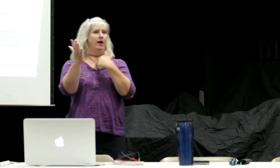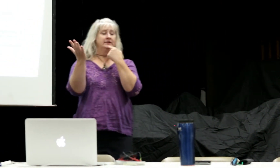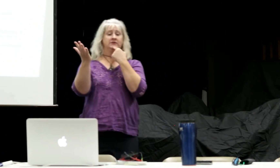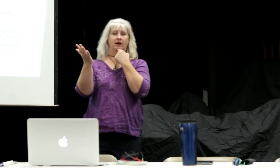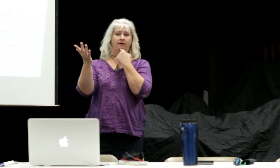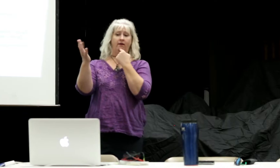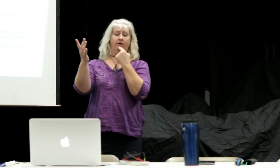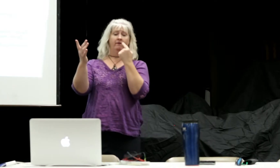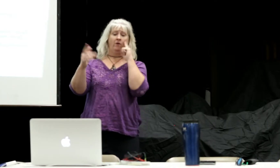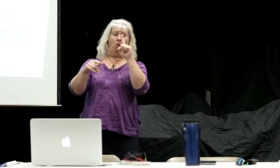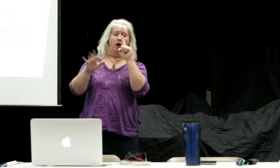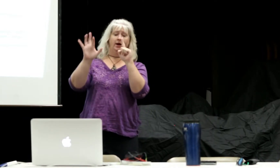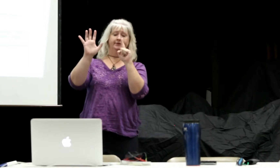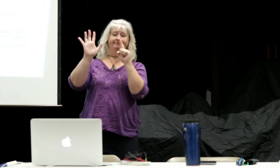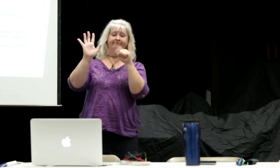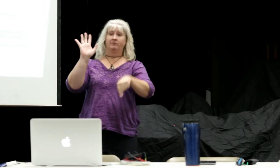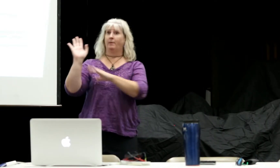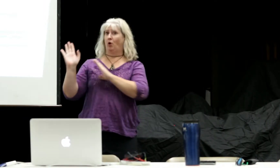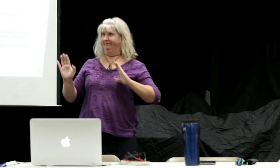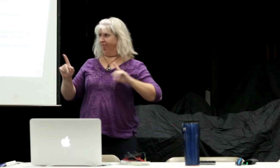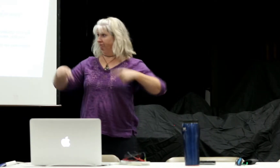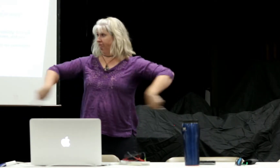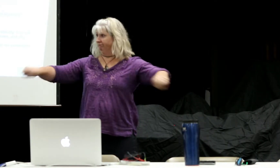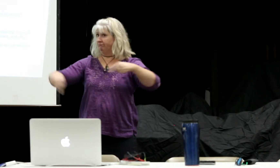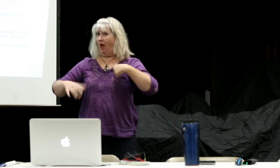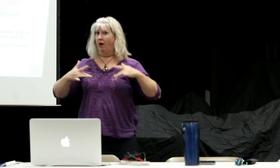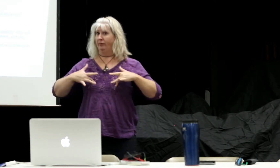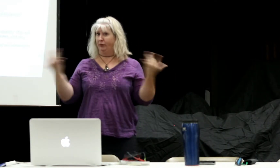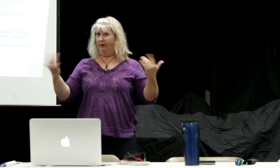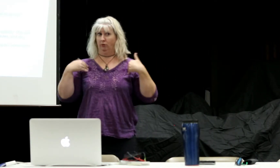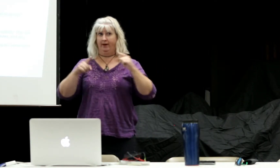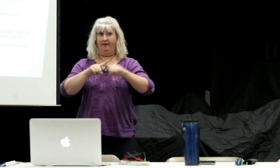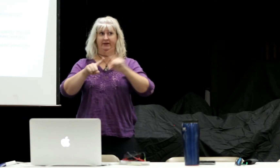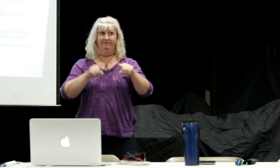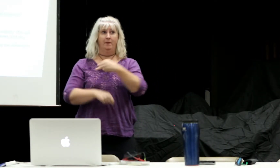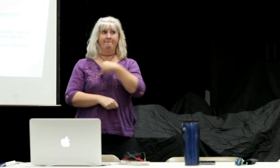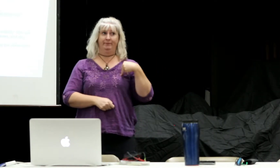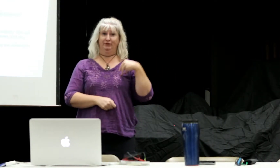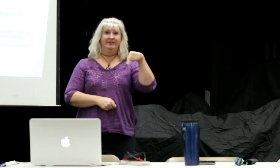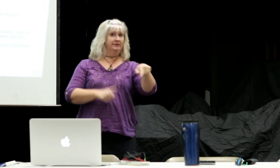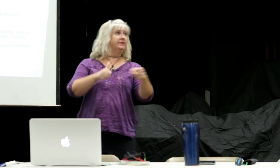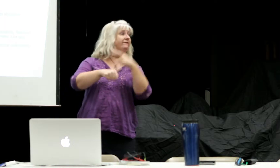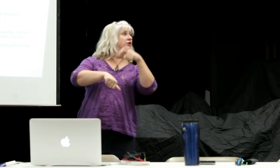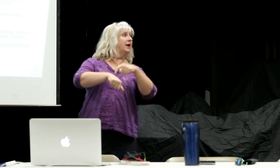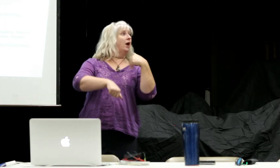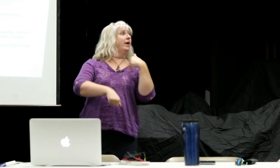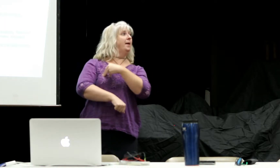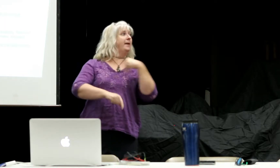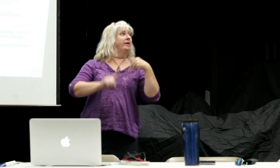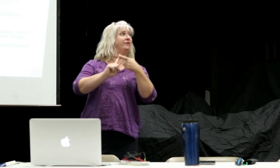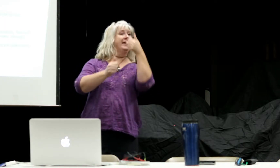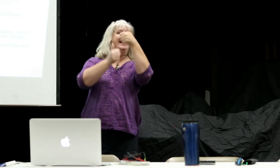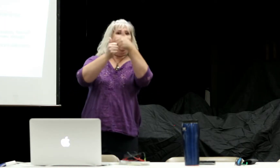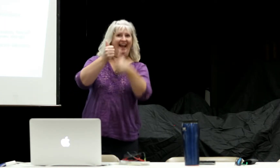Okay, before we start, I wanted to say that for the board, I am thrilled to have different members,